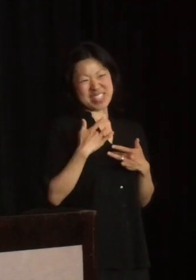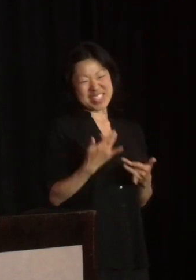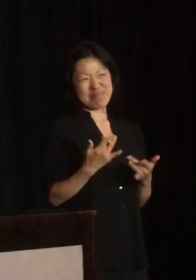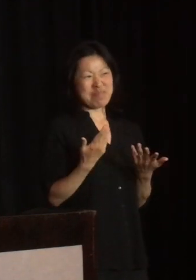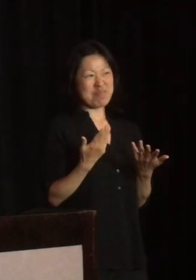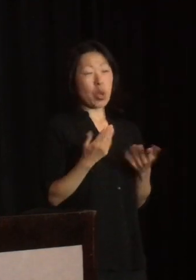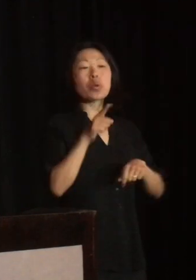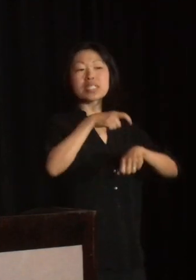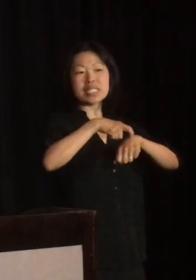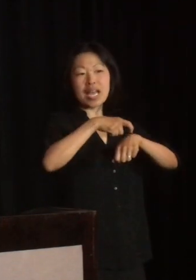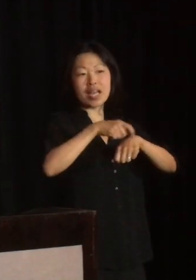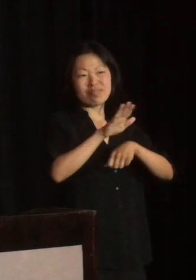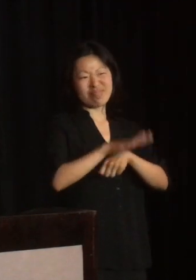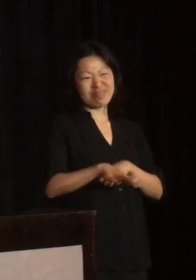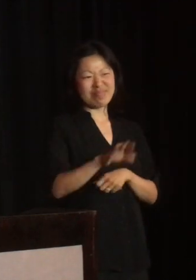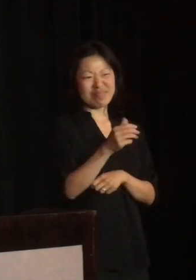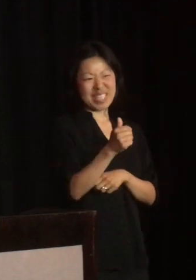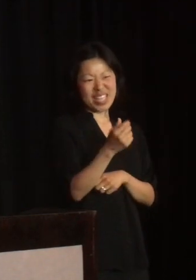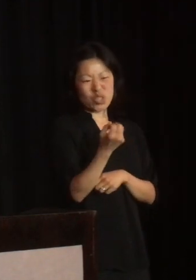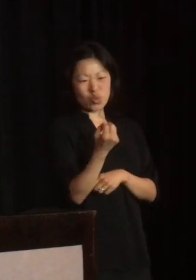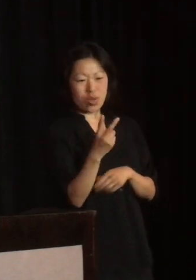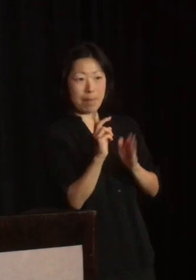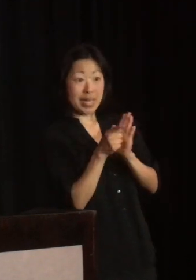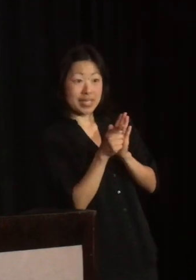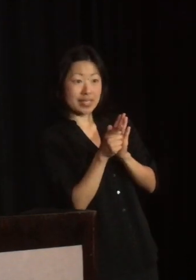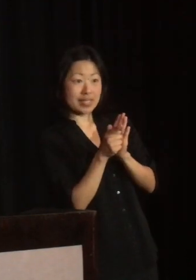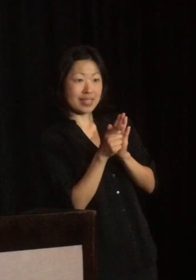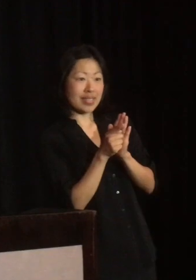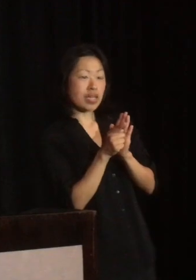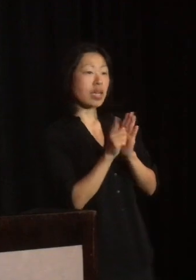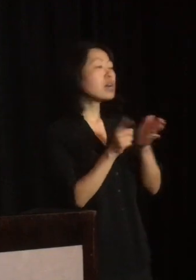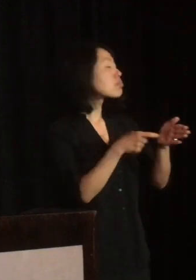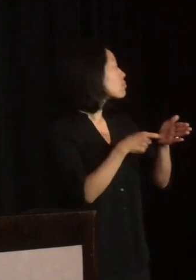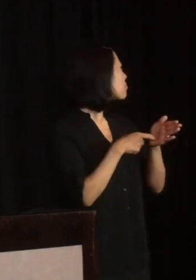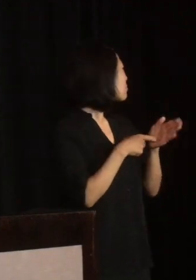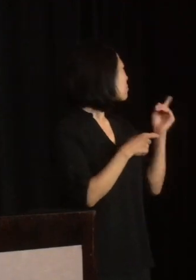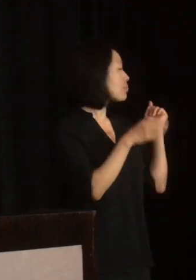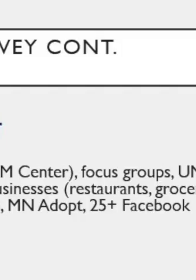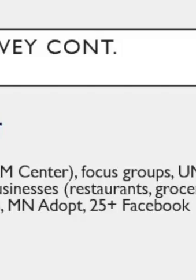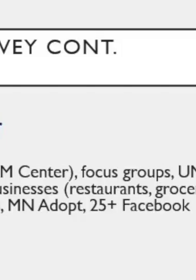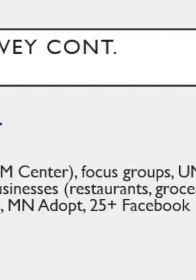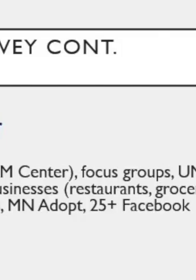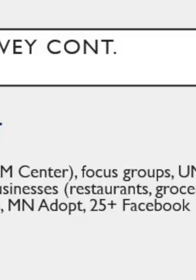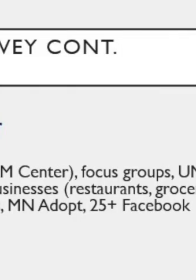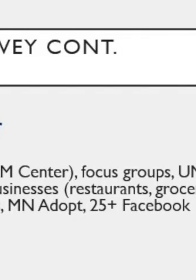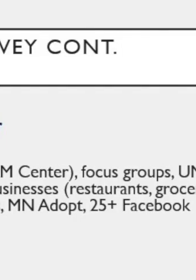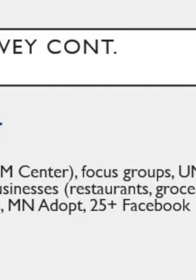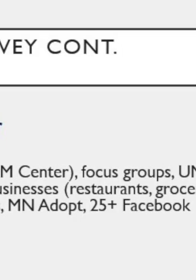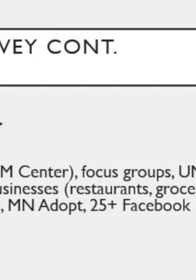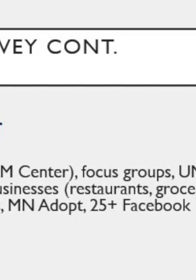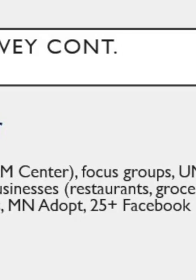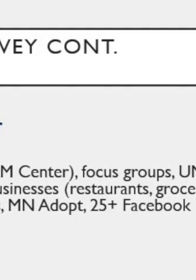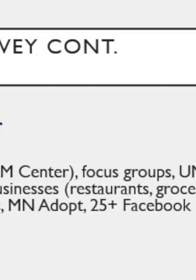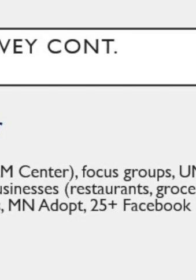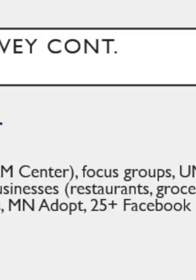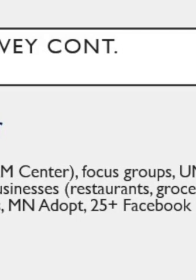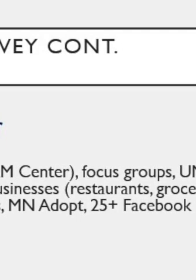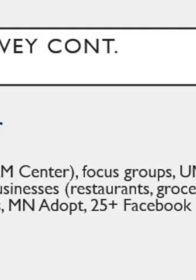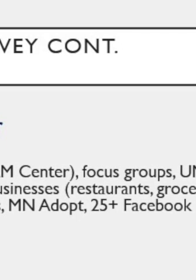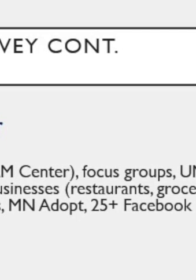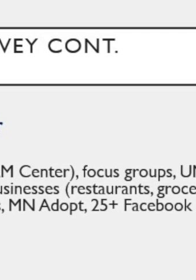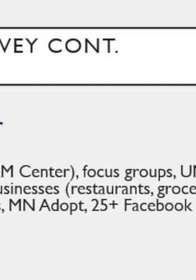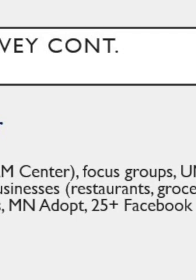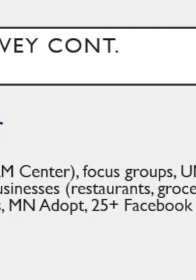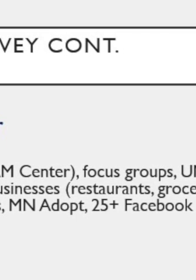12 minutes. Participants had to be 18 and up. And in all, we came up with